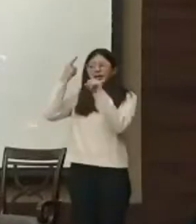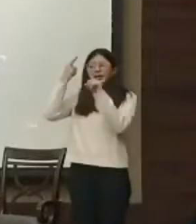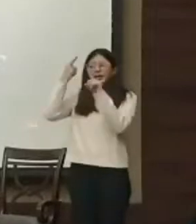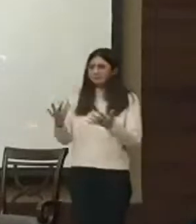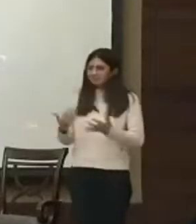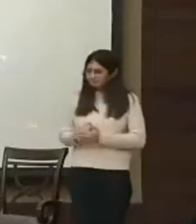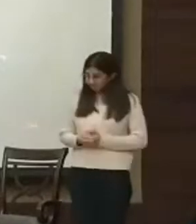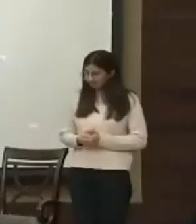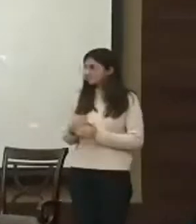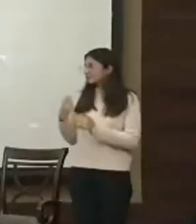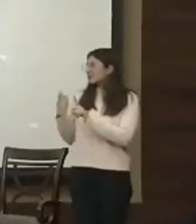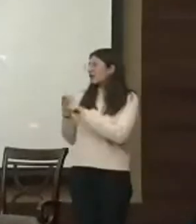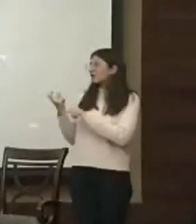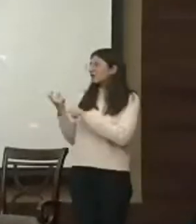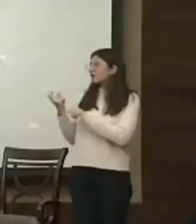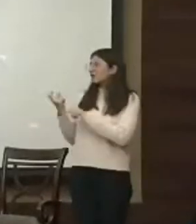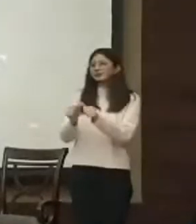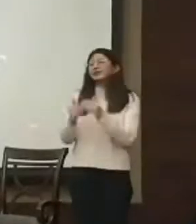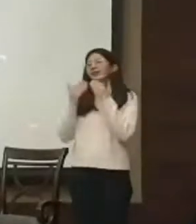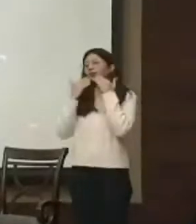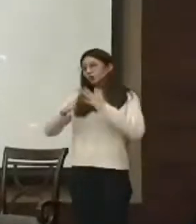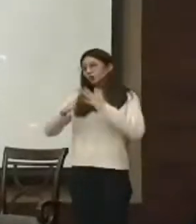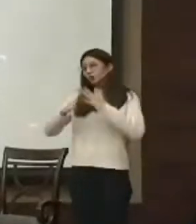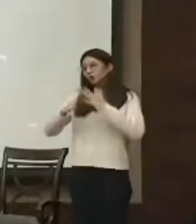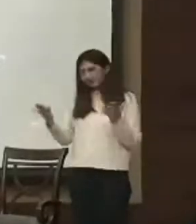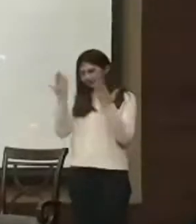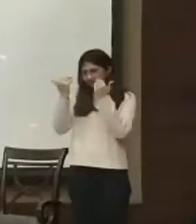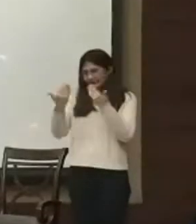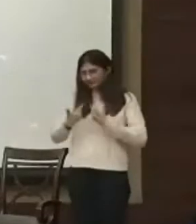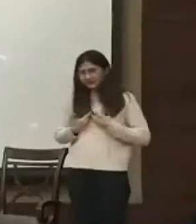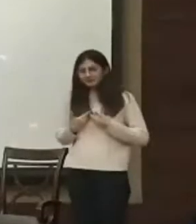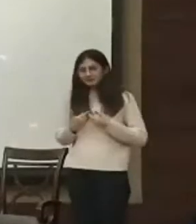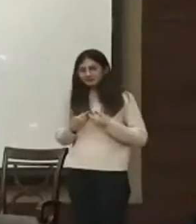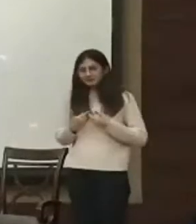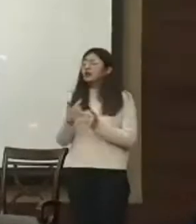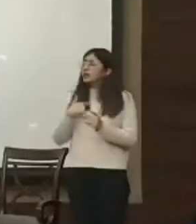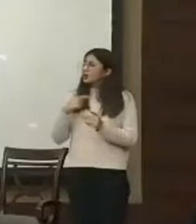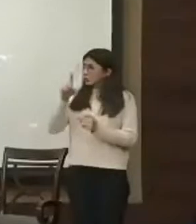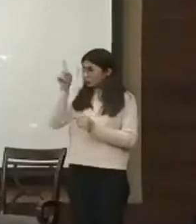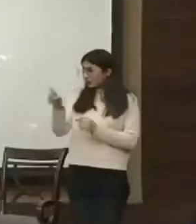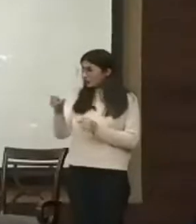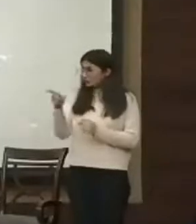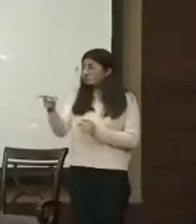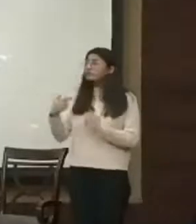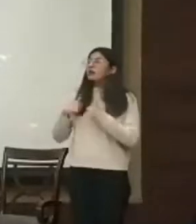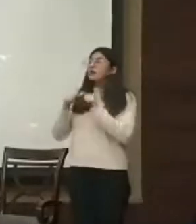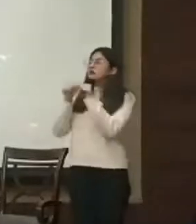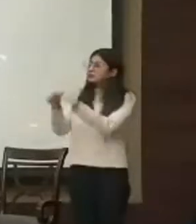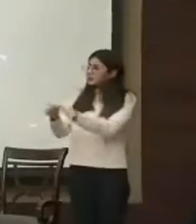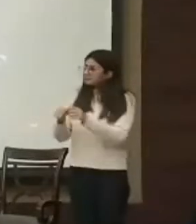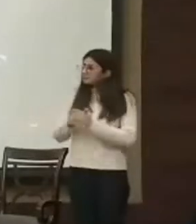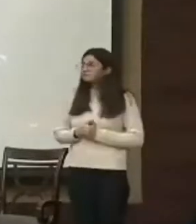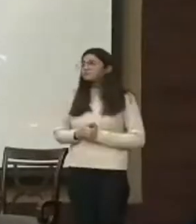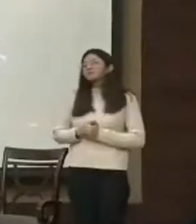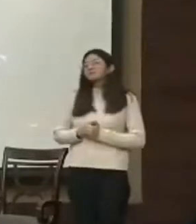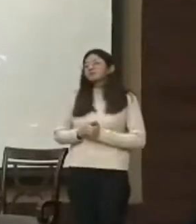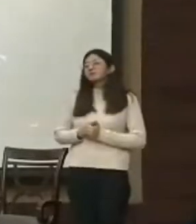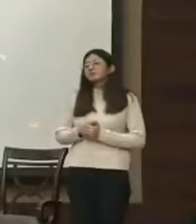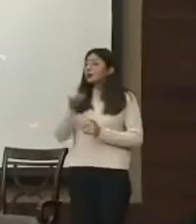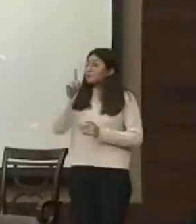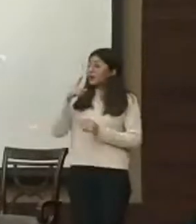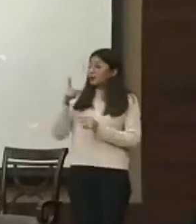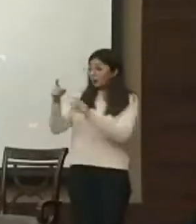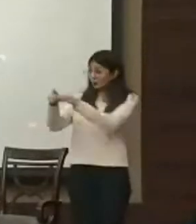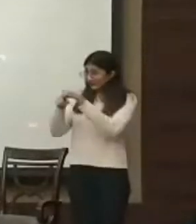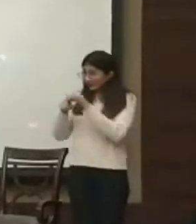So firstly, thank you so much for having me here. To answer that question, here is another